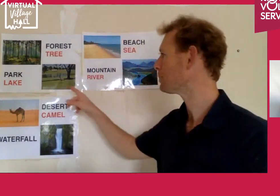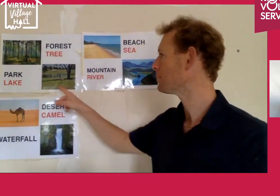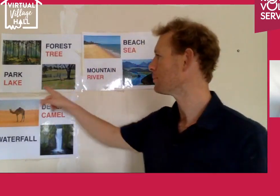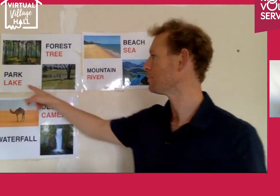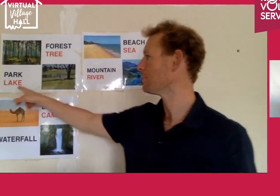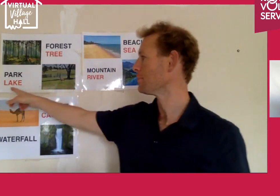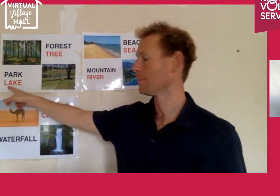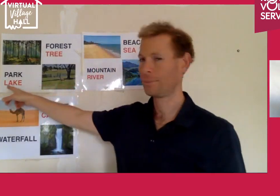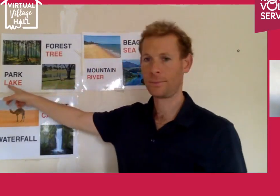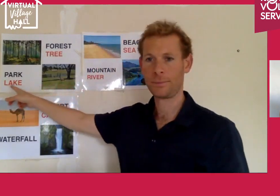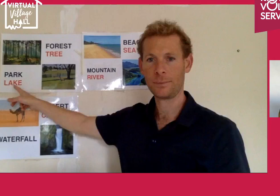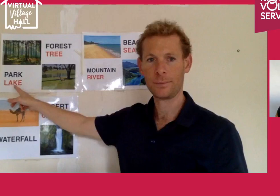Okay?